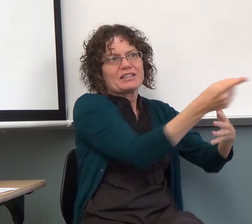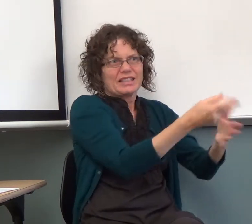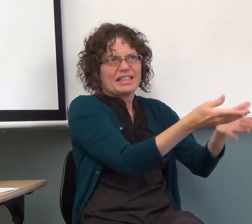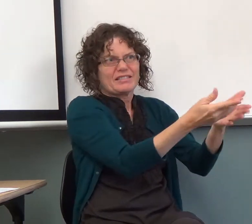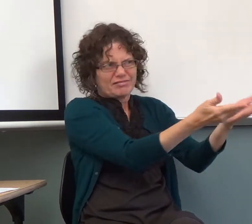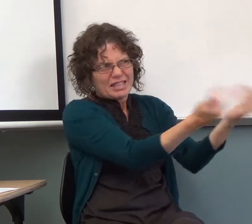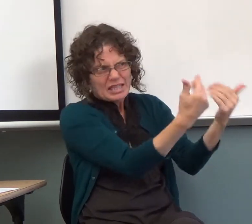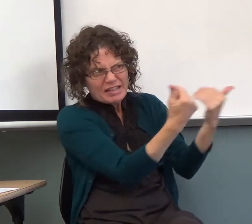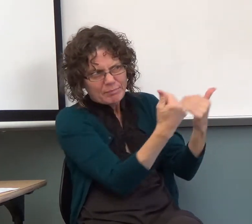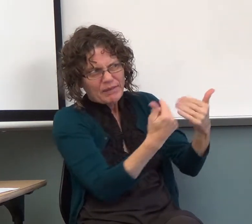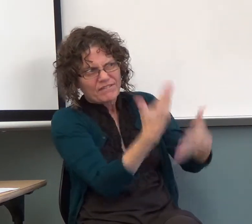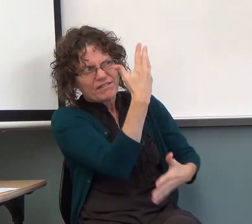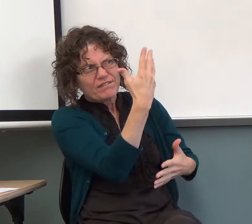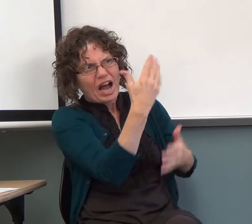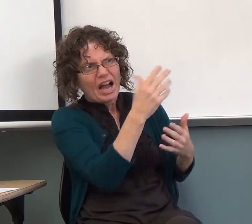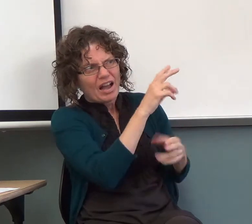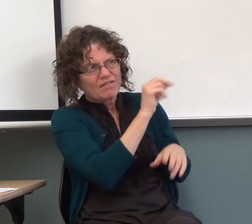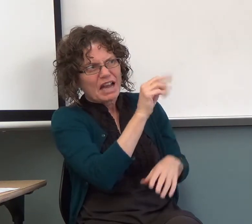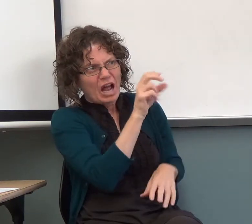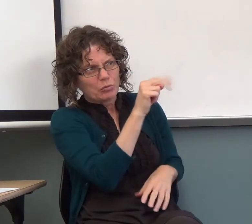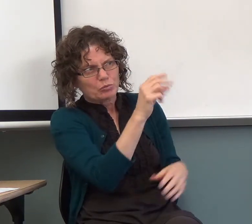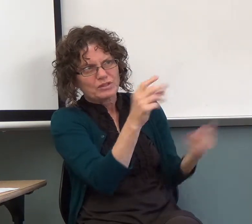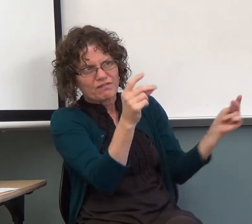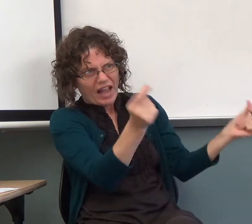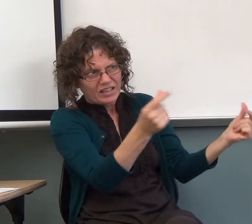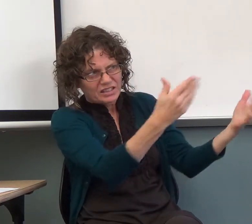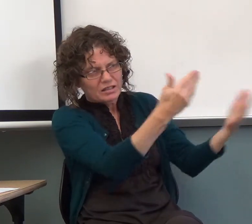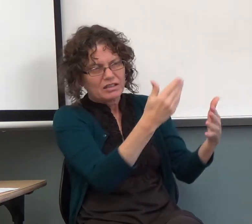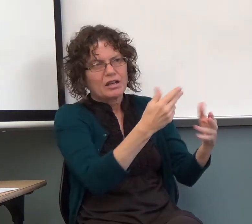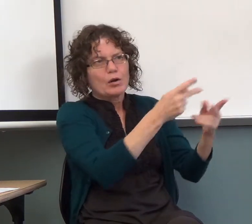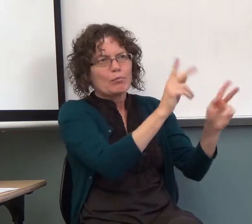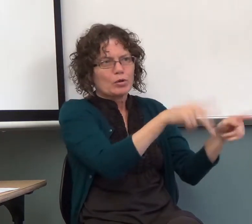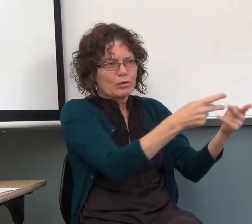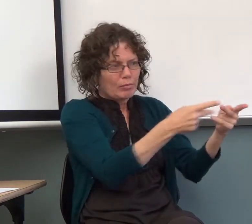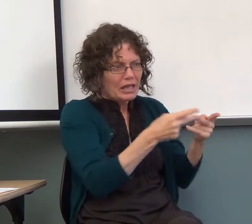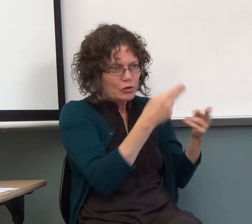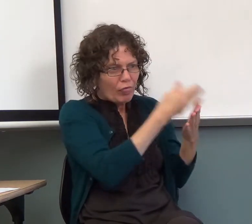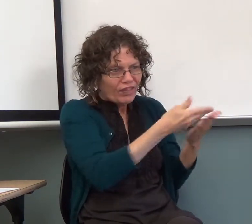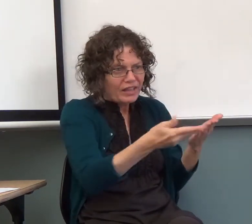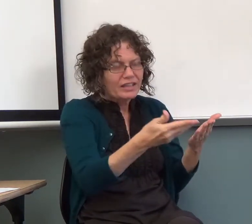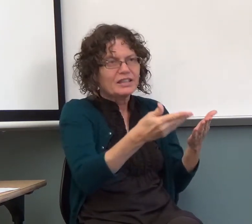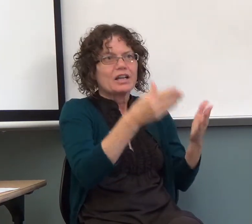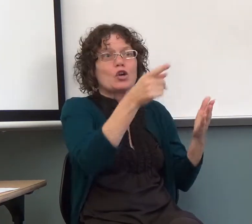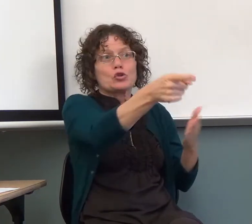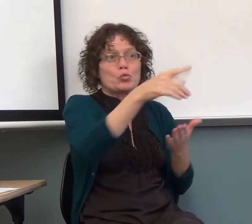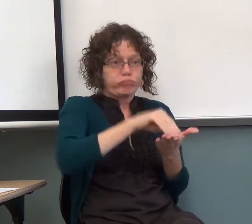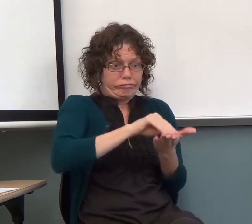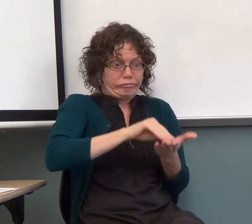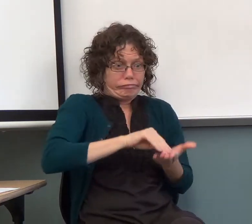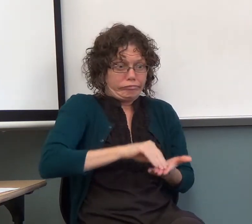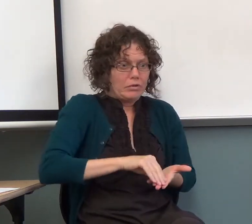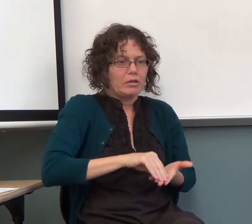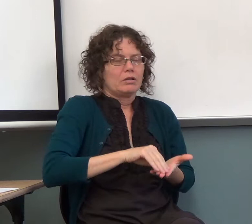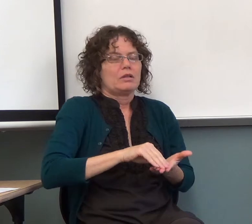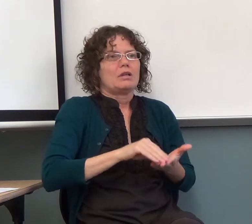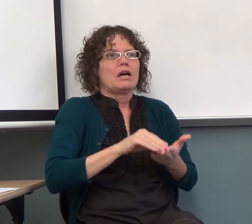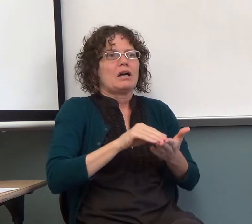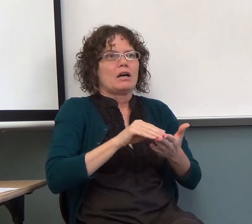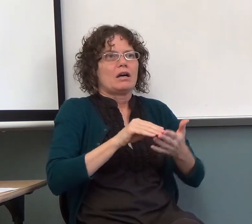easy, very fast. Okay? 5 nouns. Person, places, or things. You're going to list those 5 things down. Okay? Now